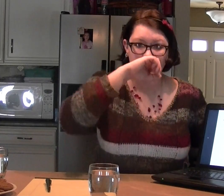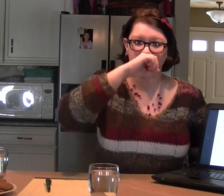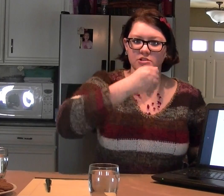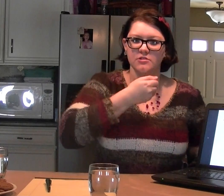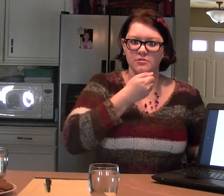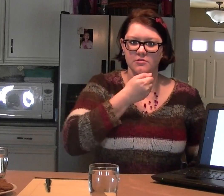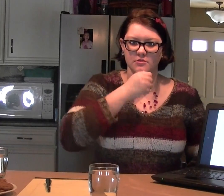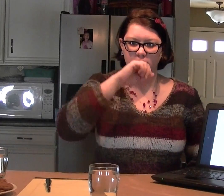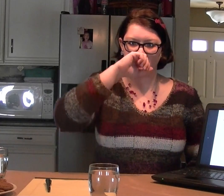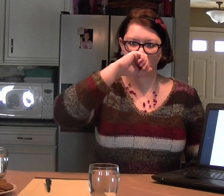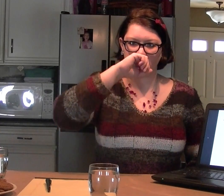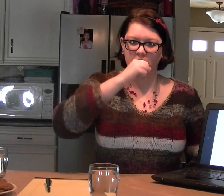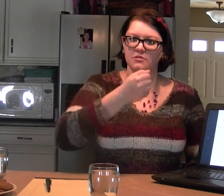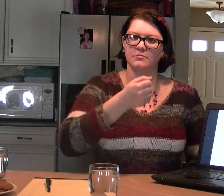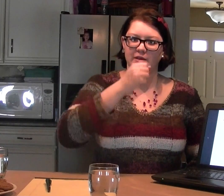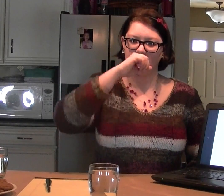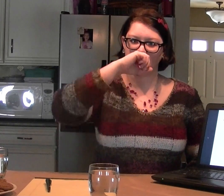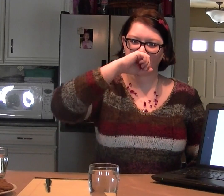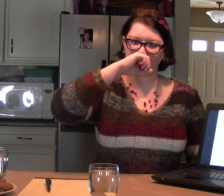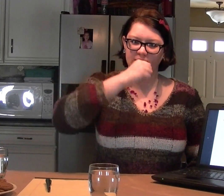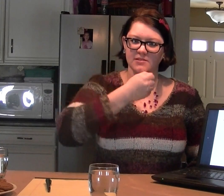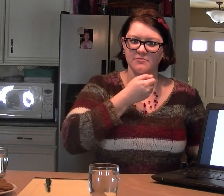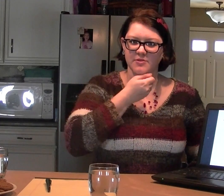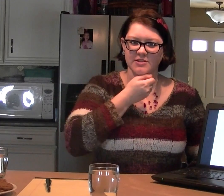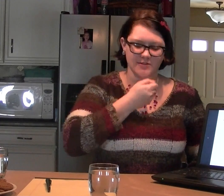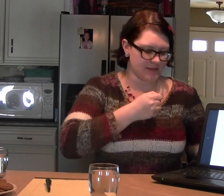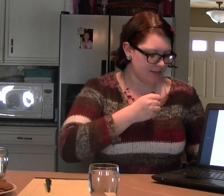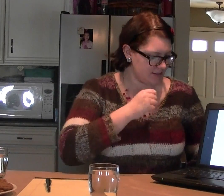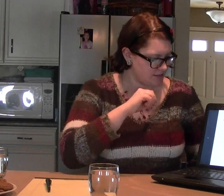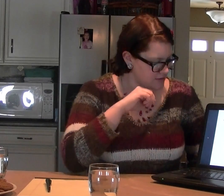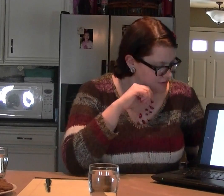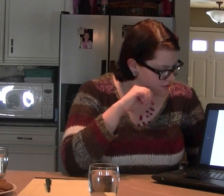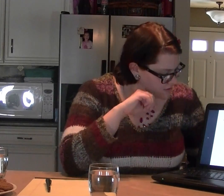Orange, make a close twist, bring it down like this.